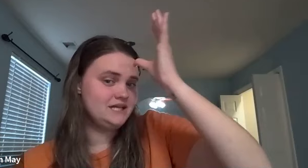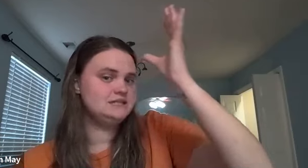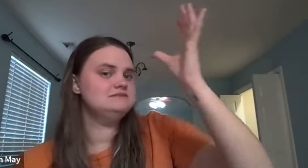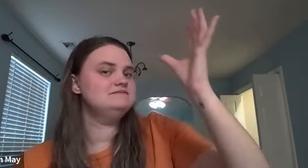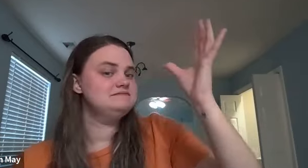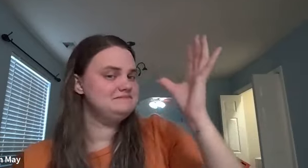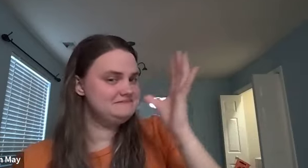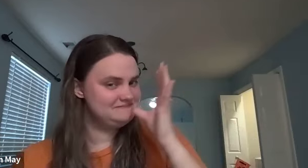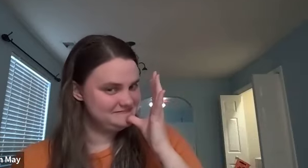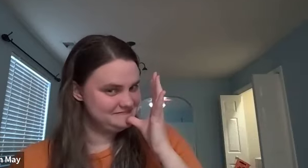mom.